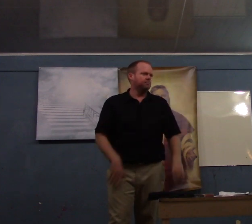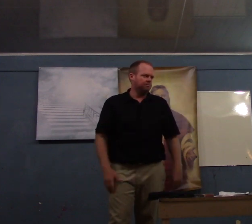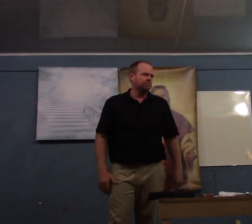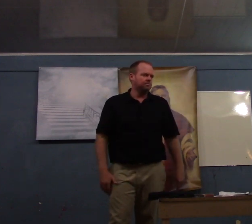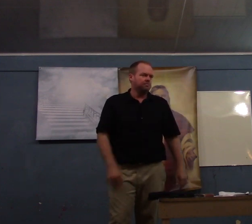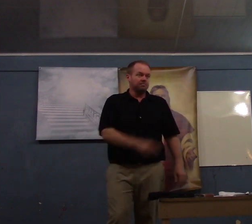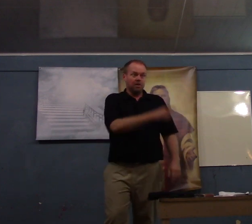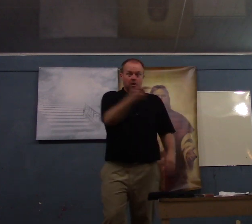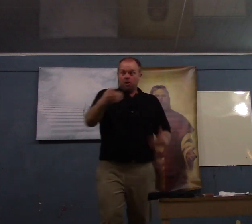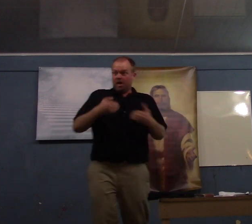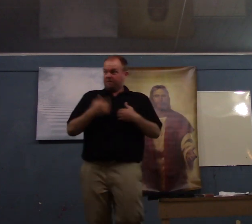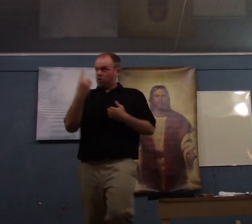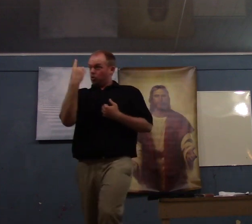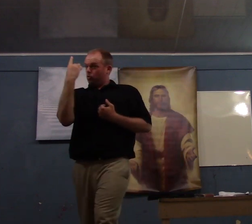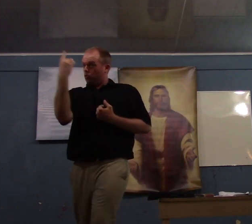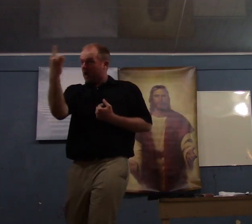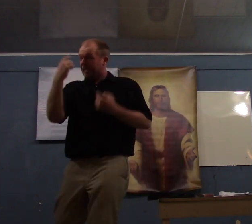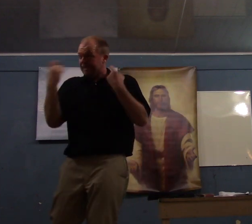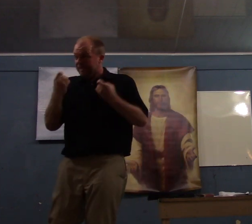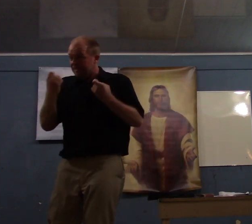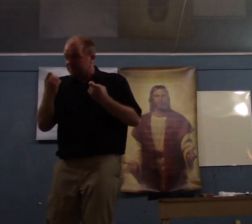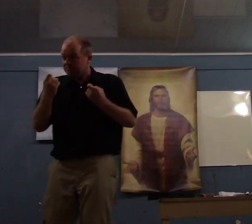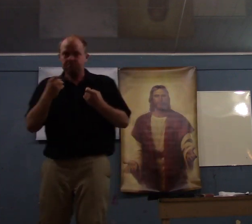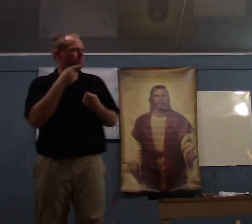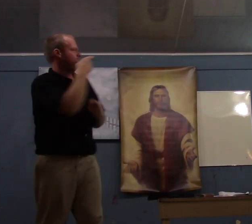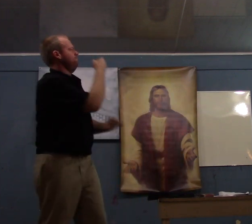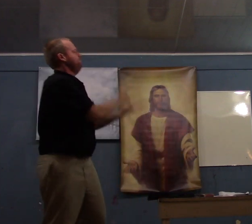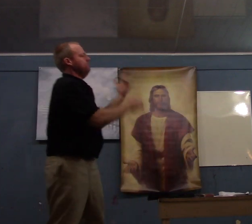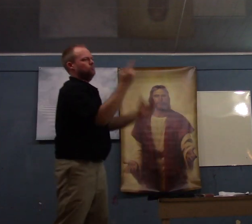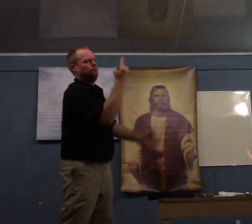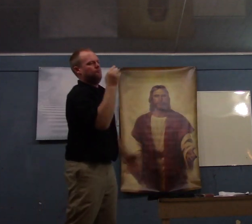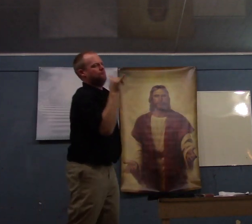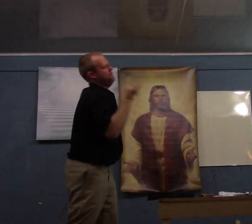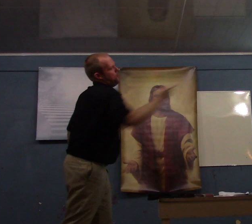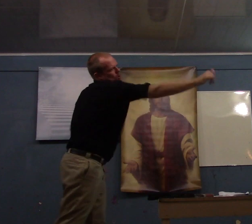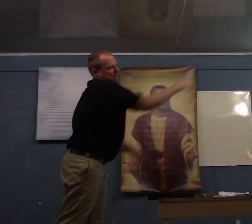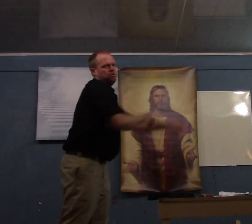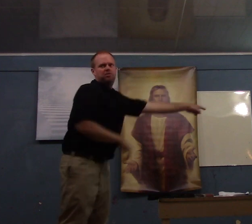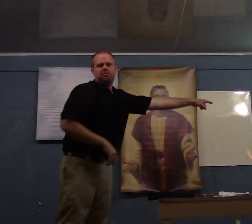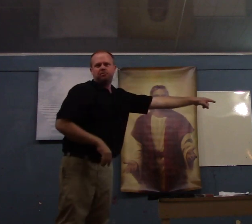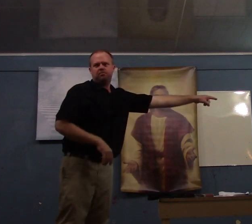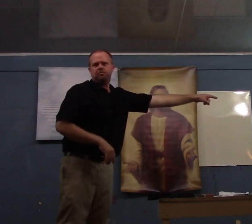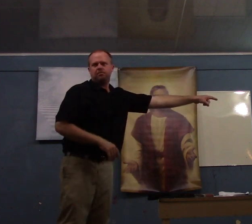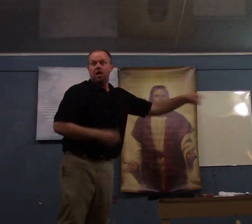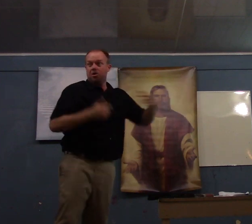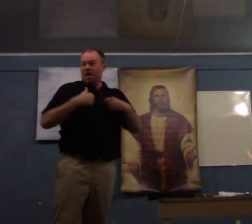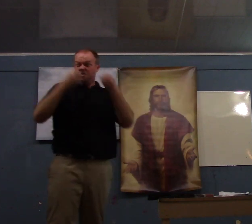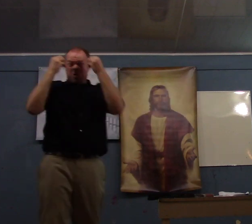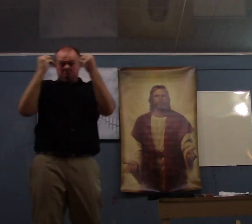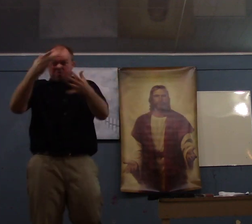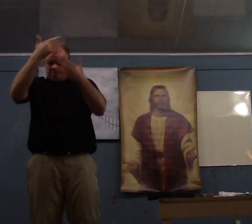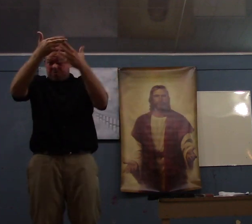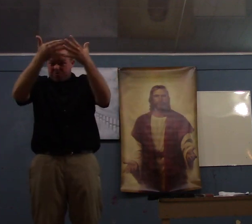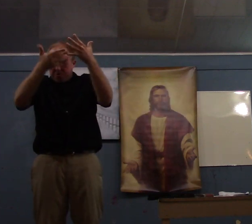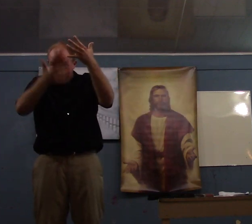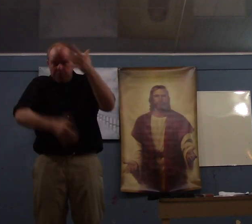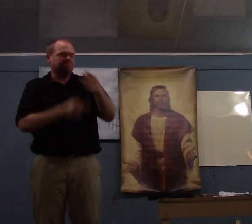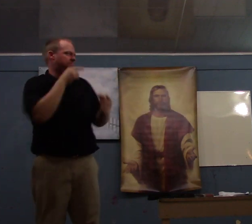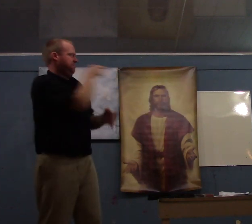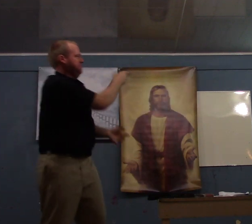didn't repent, you're going to go to hell. If you have one sin that you keep holding on to, or